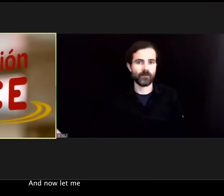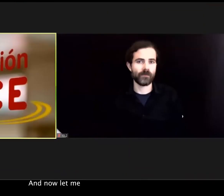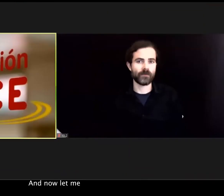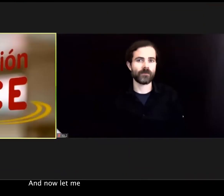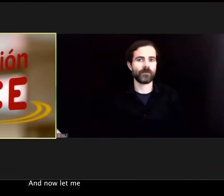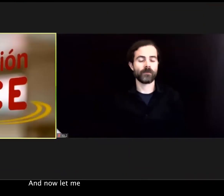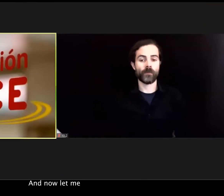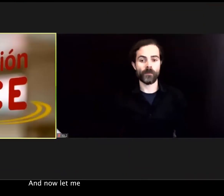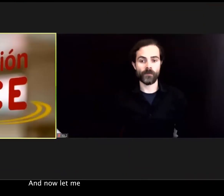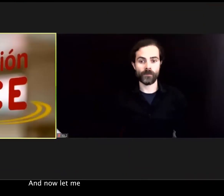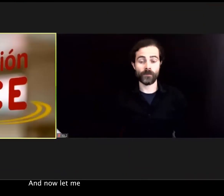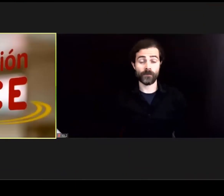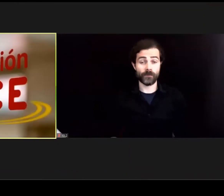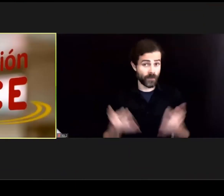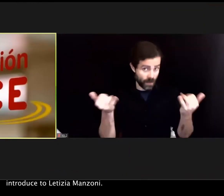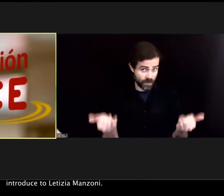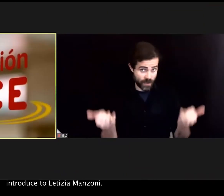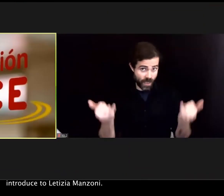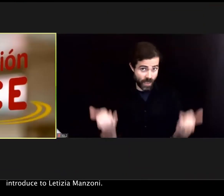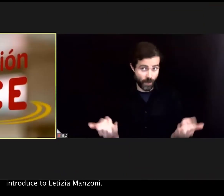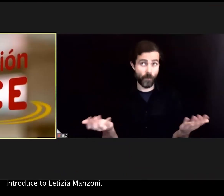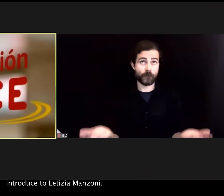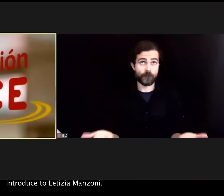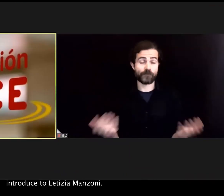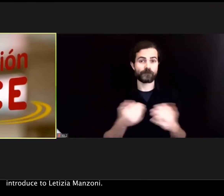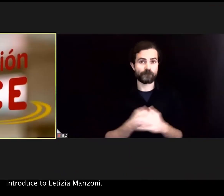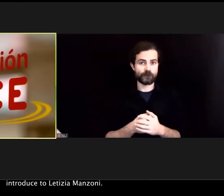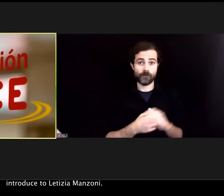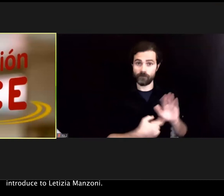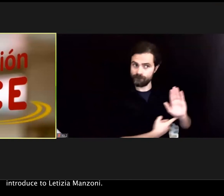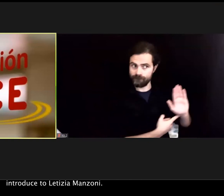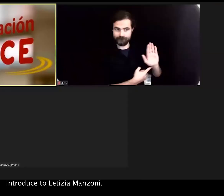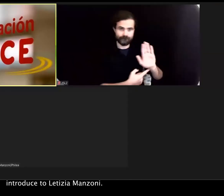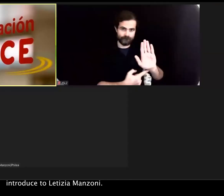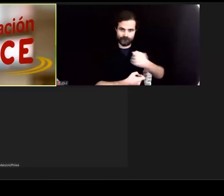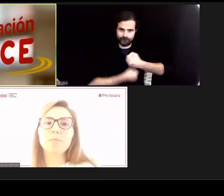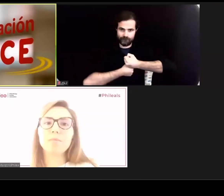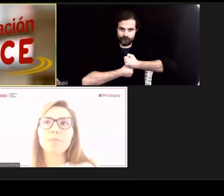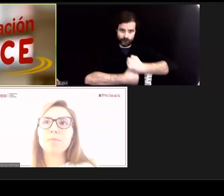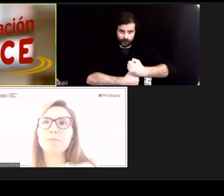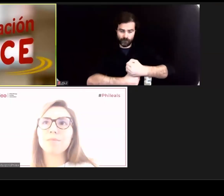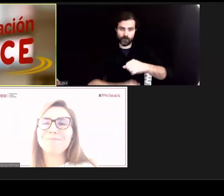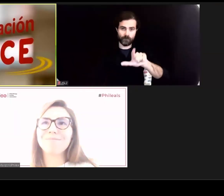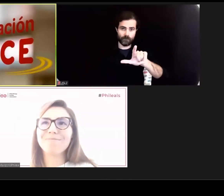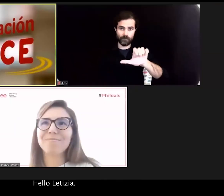And now let me to introduce to Leticia Manzoni.